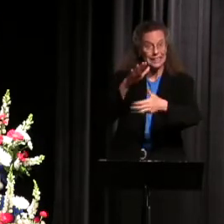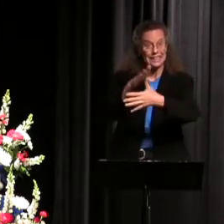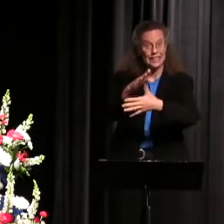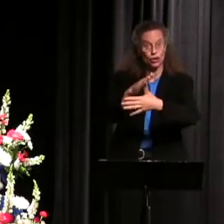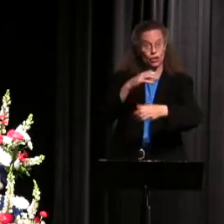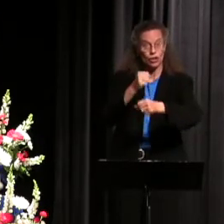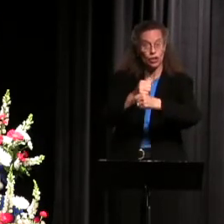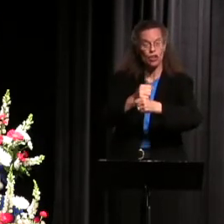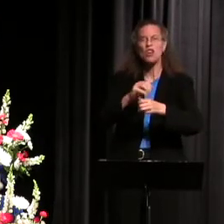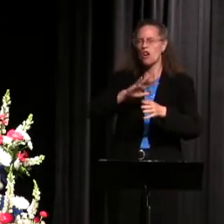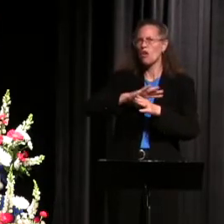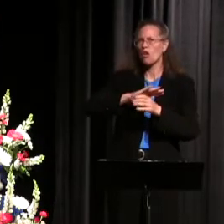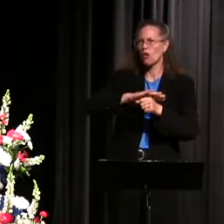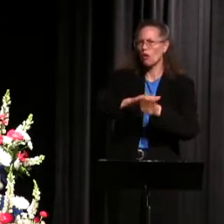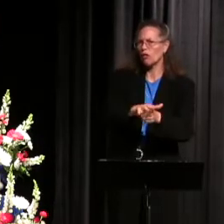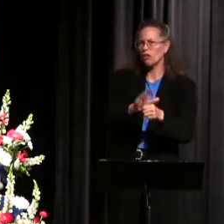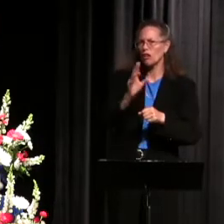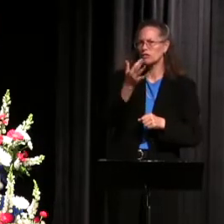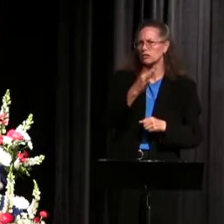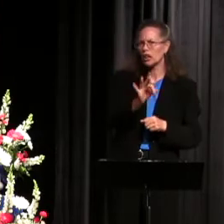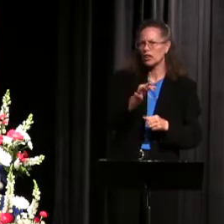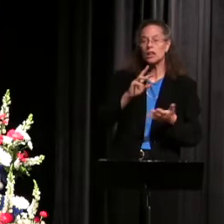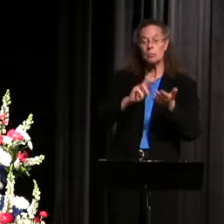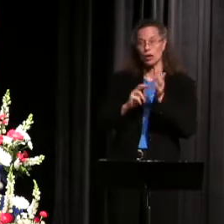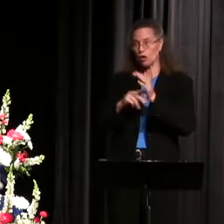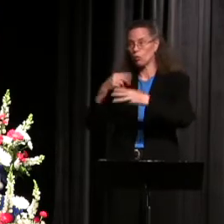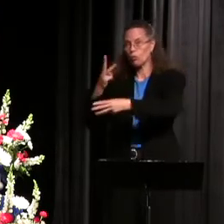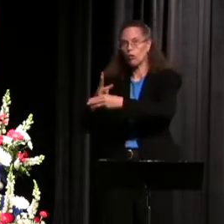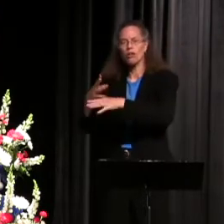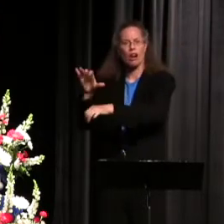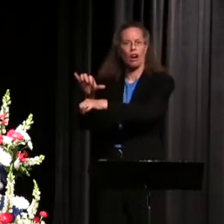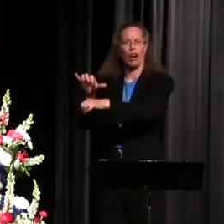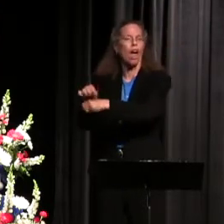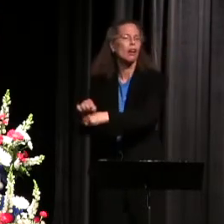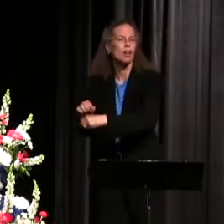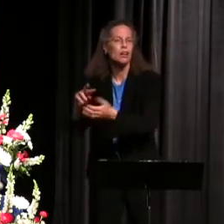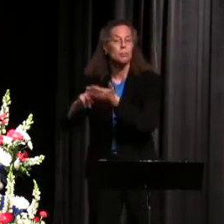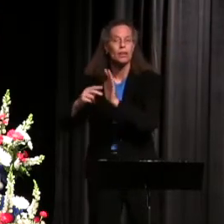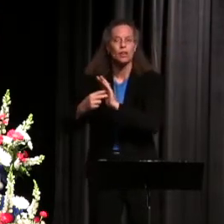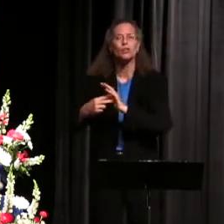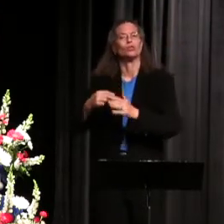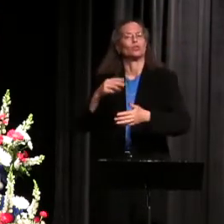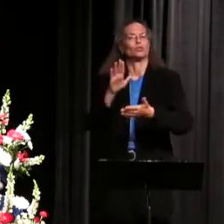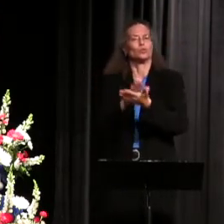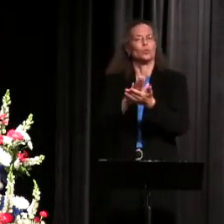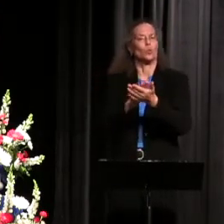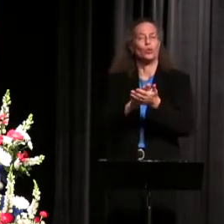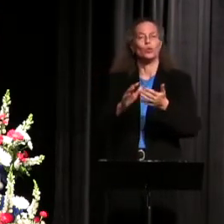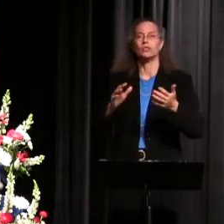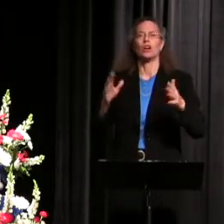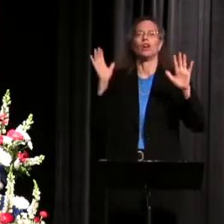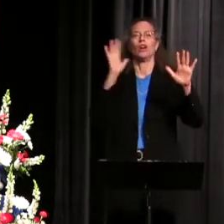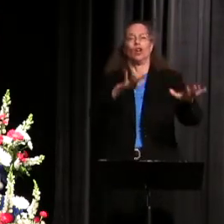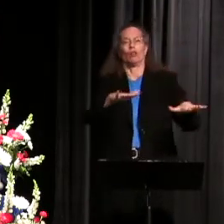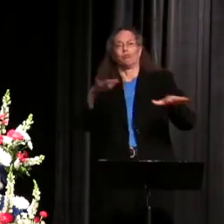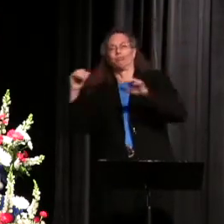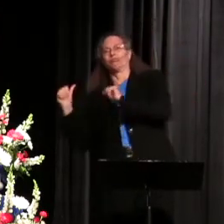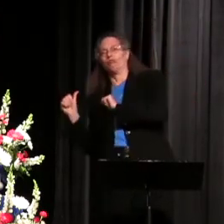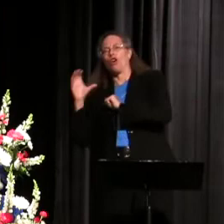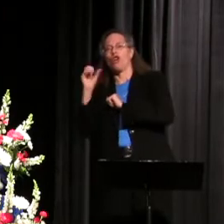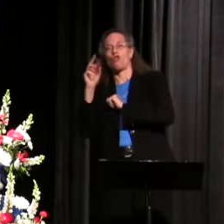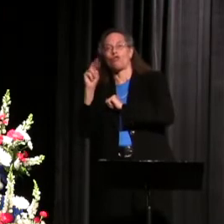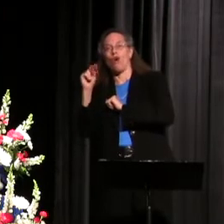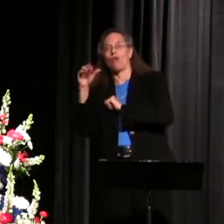global pandemic resulted in the world being on lockdown and resulted in schools going on a long coronation, if you